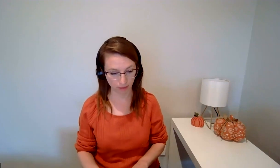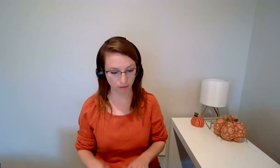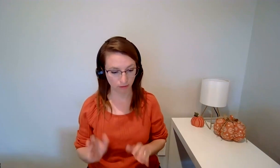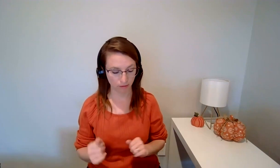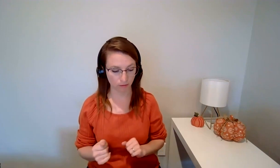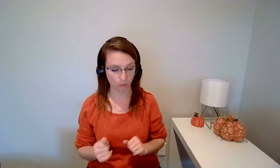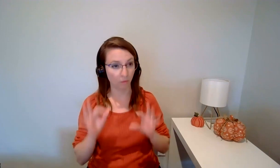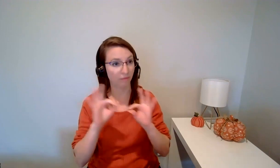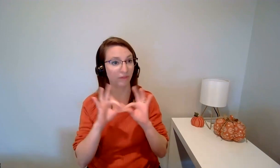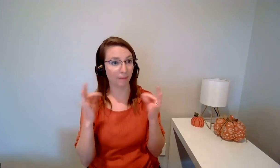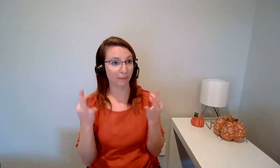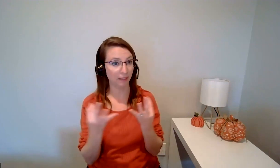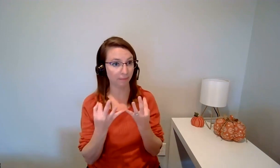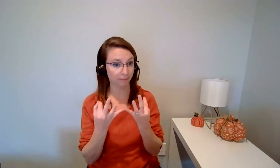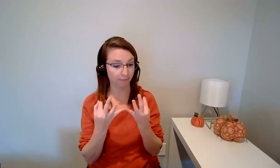All right. So family,